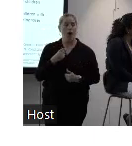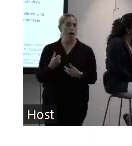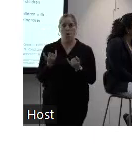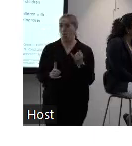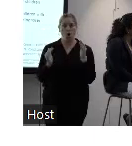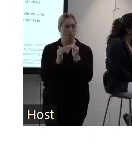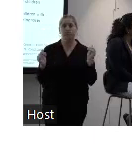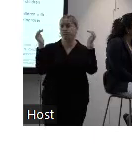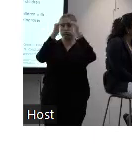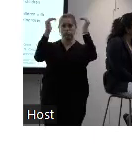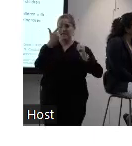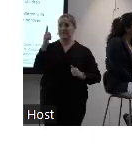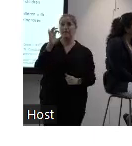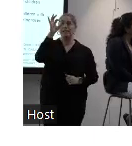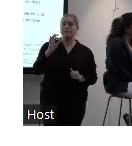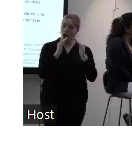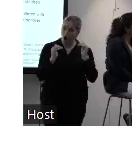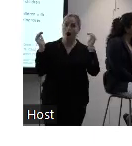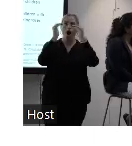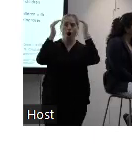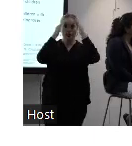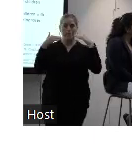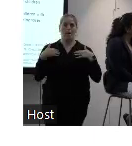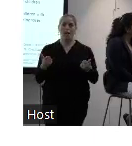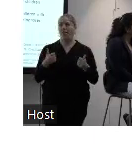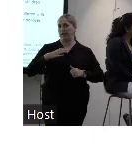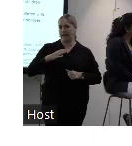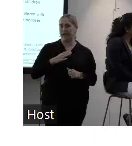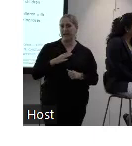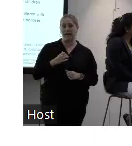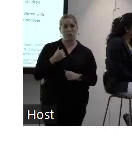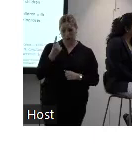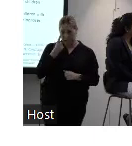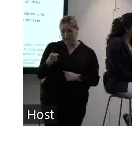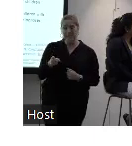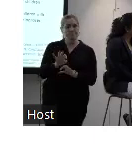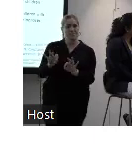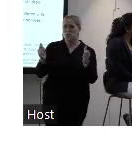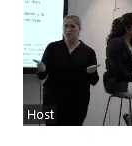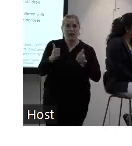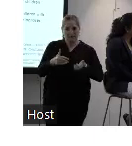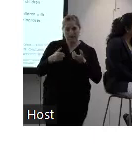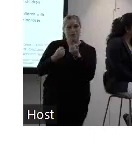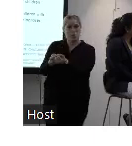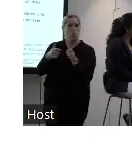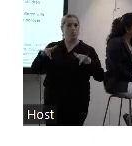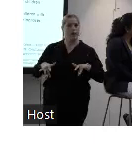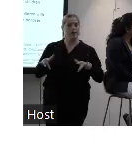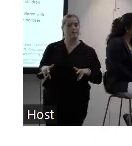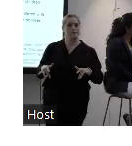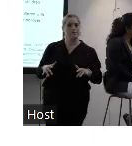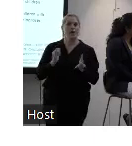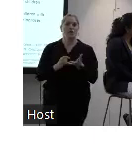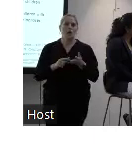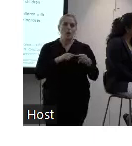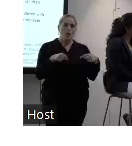attending the service for a developmental assessment and they're not necessarily receiving support for those mental health needs. What can we do